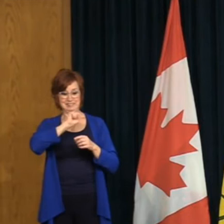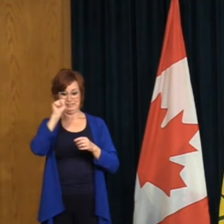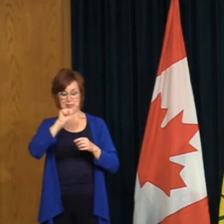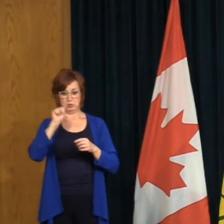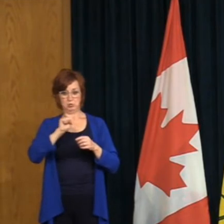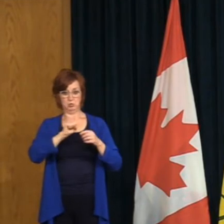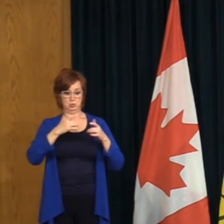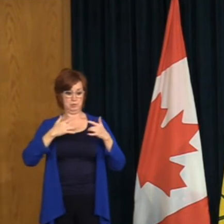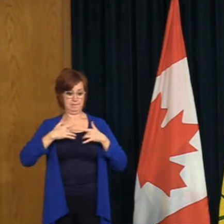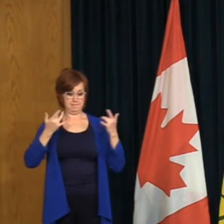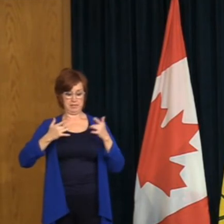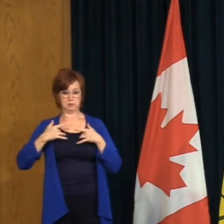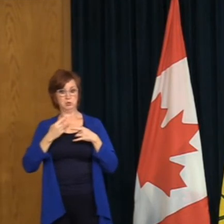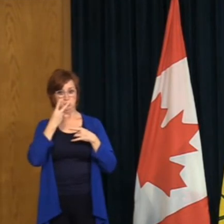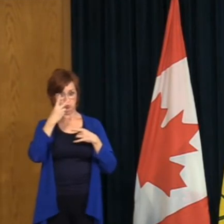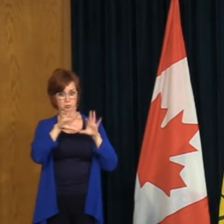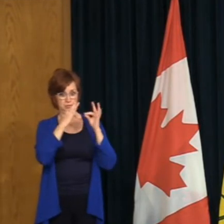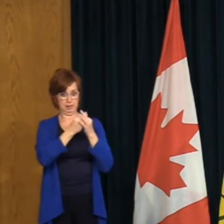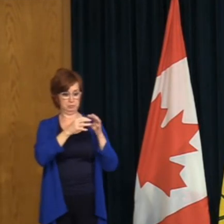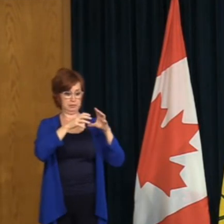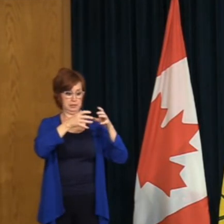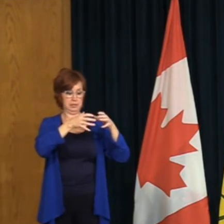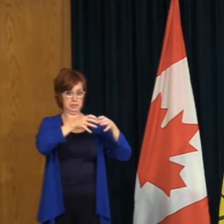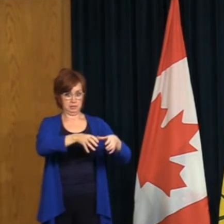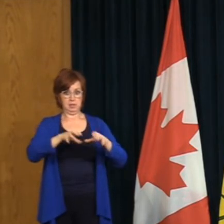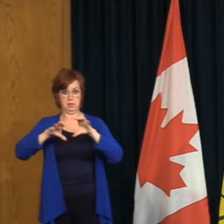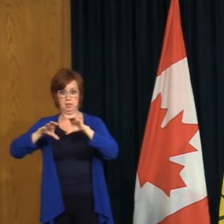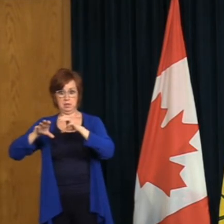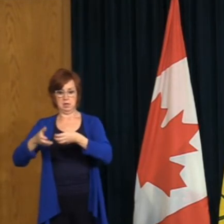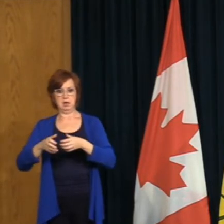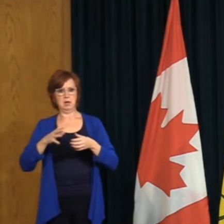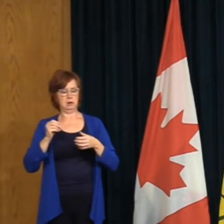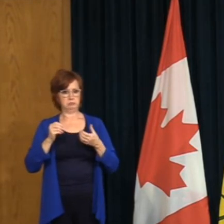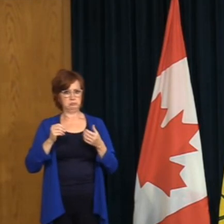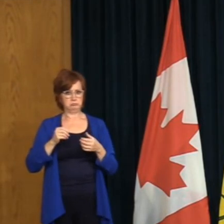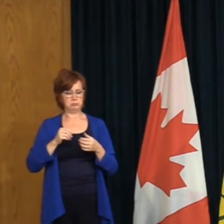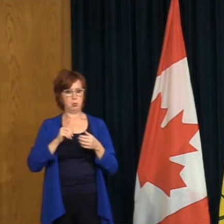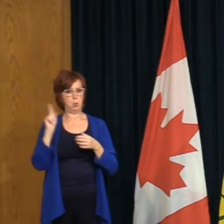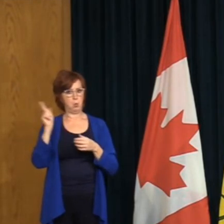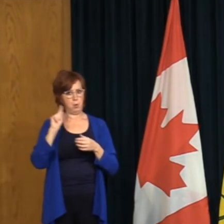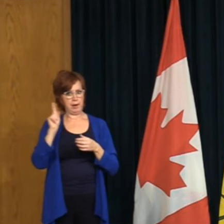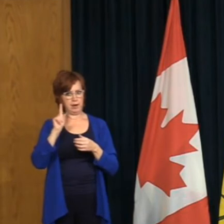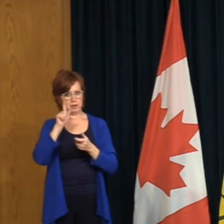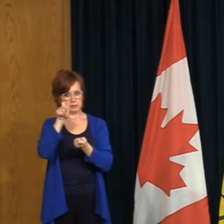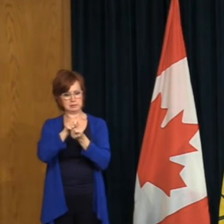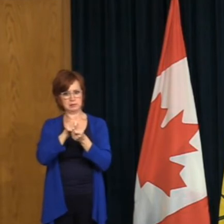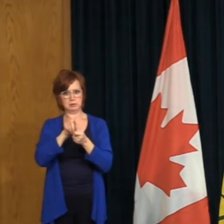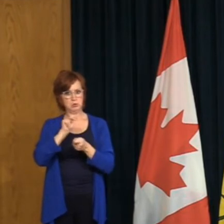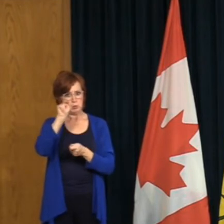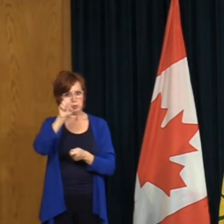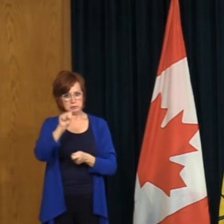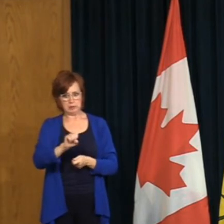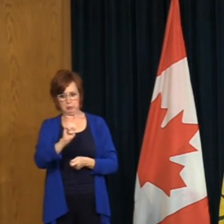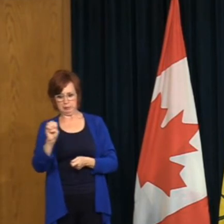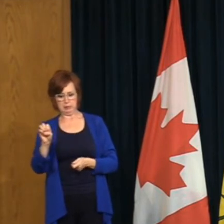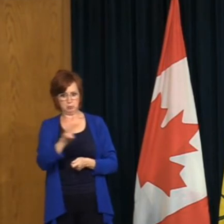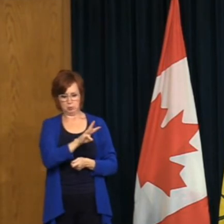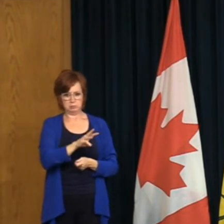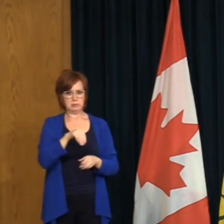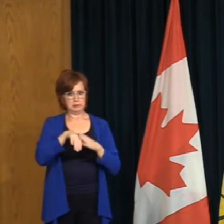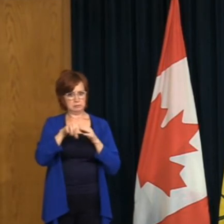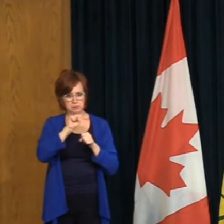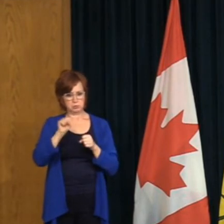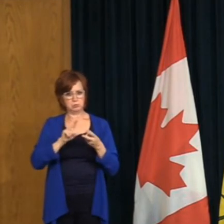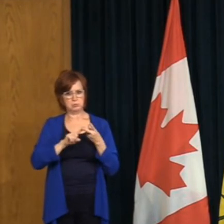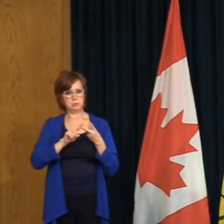take place? And I'm also wondering, what were these events? And if you can confirm if it was, in fact, a barbecue, like